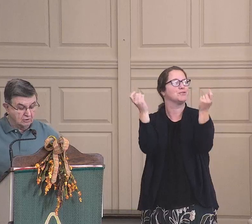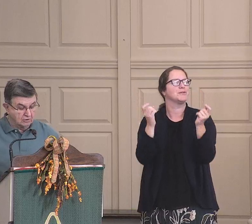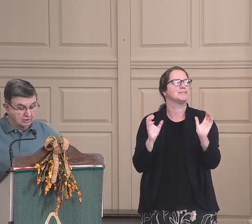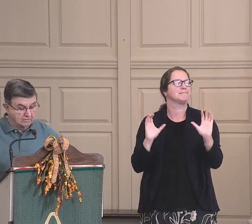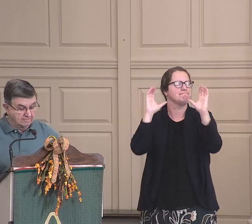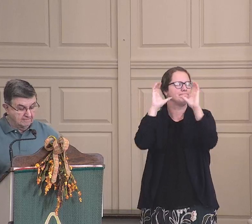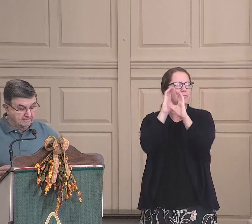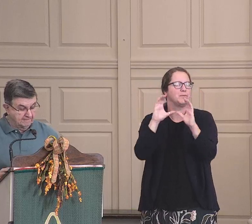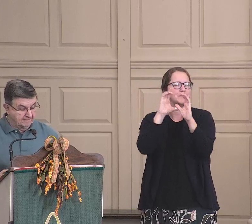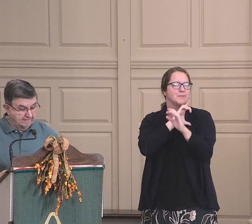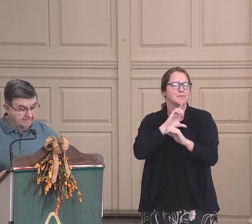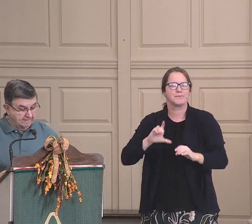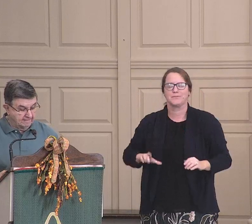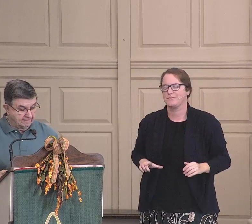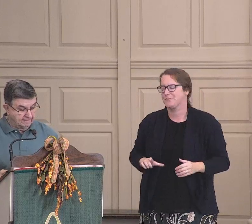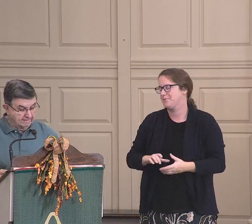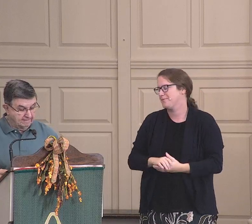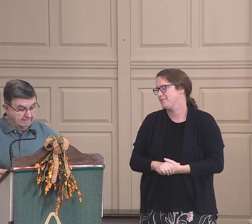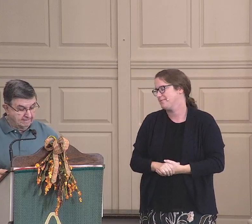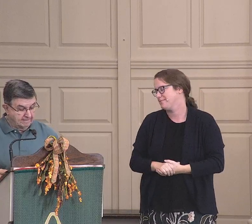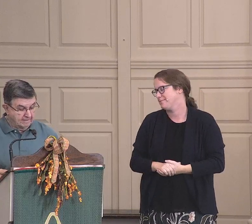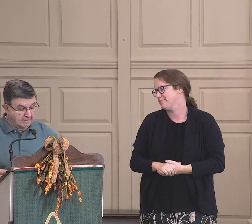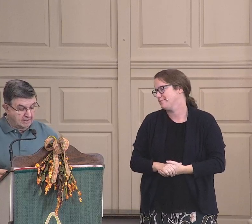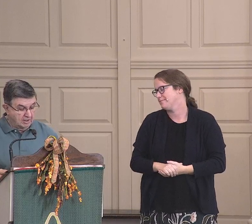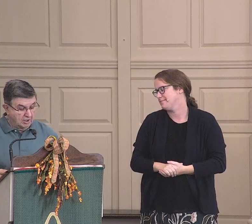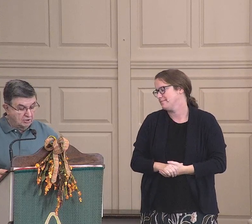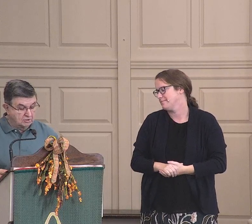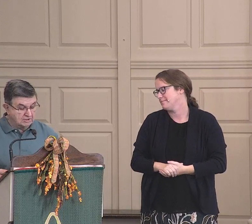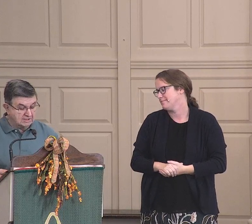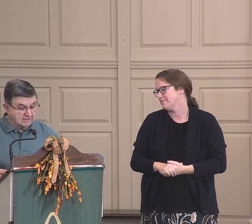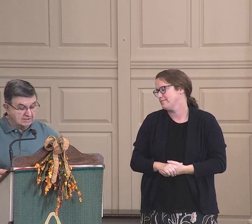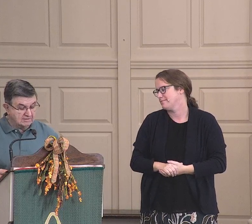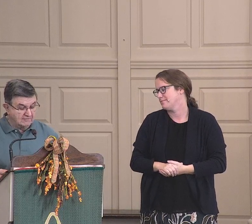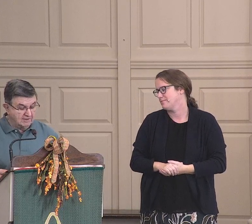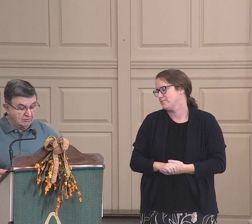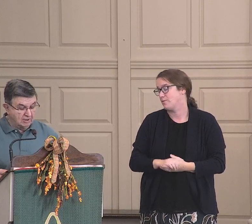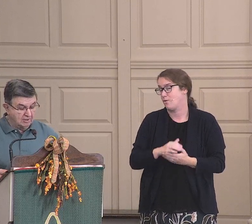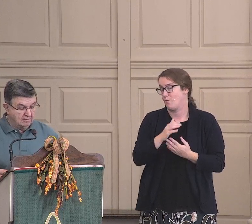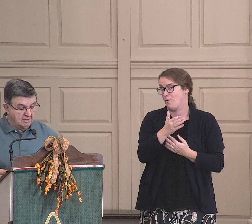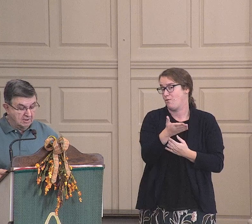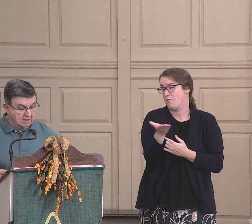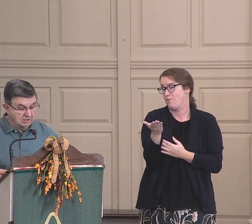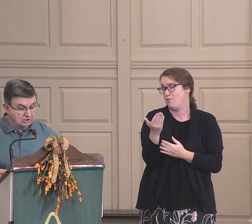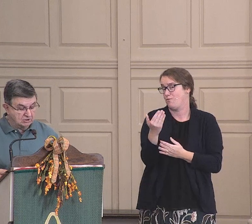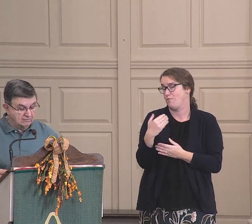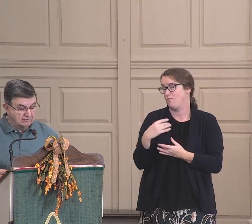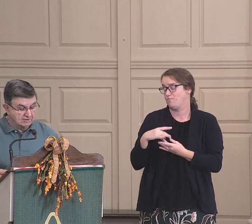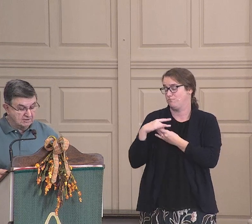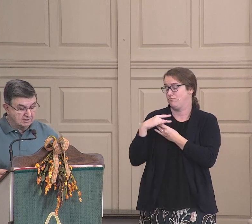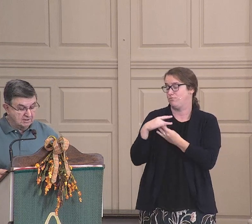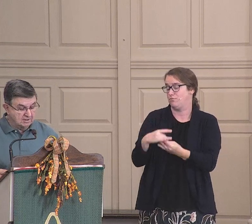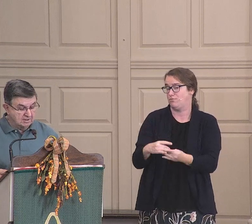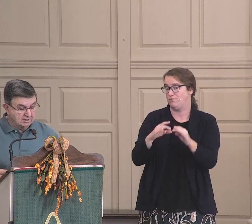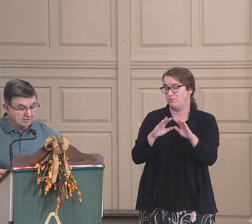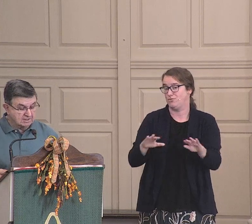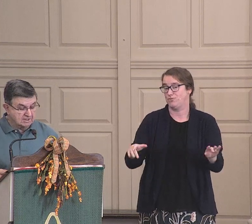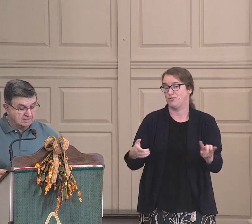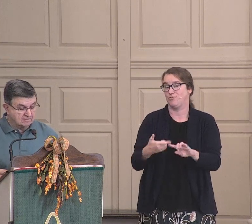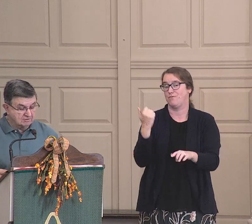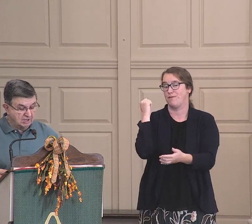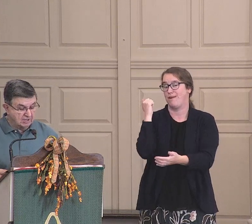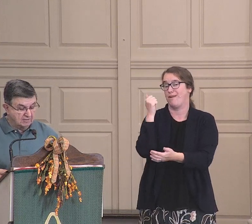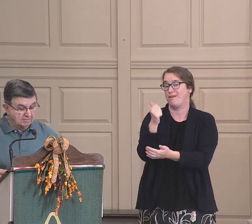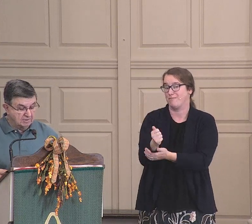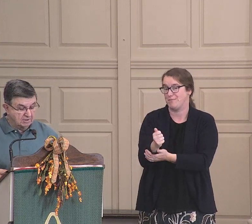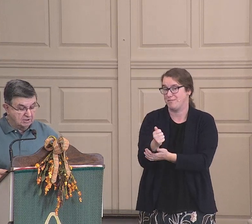for the Lord. You descendants of Abraham, his servants, sons